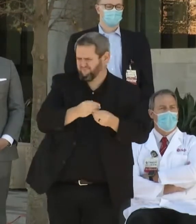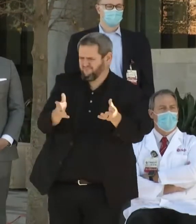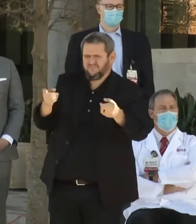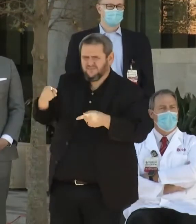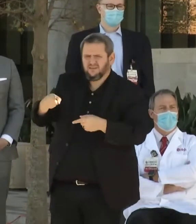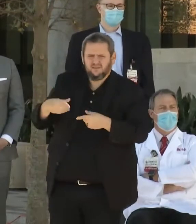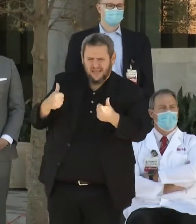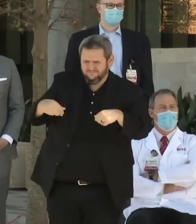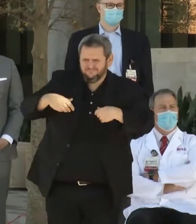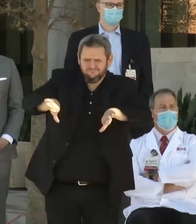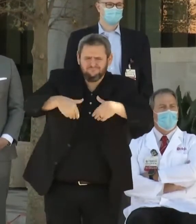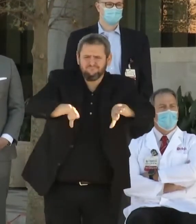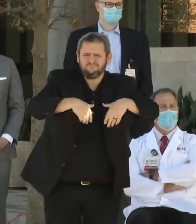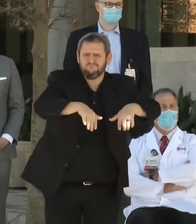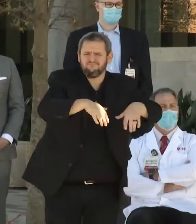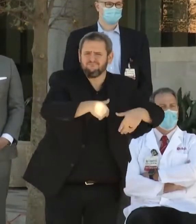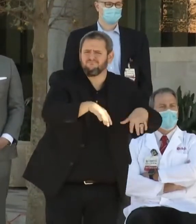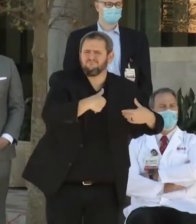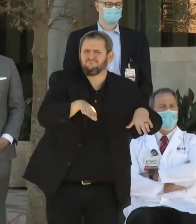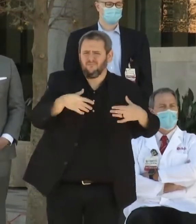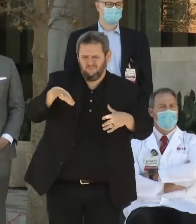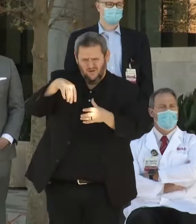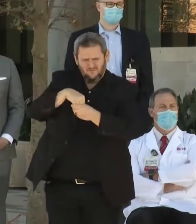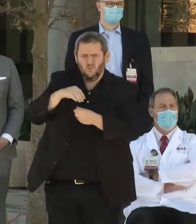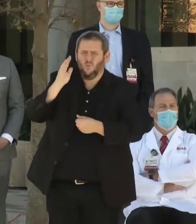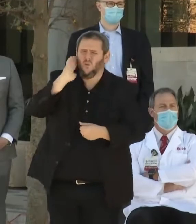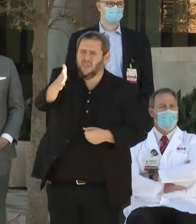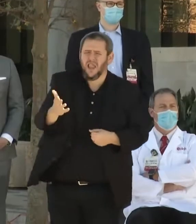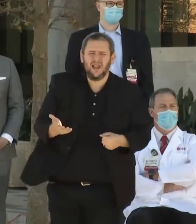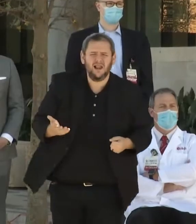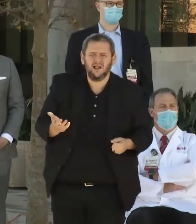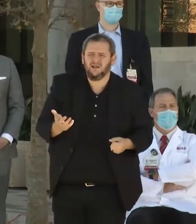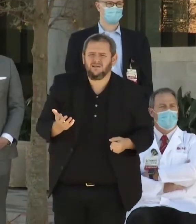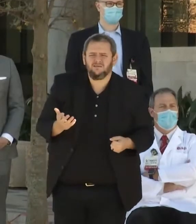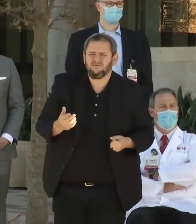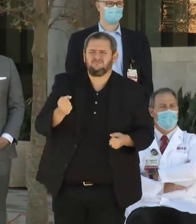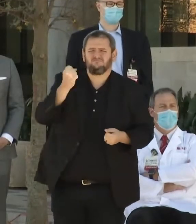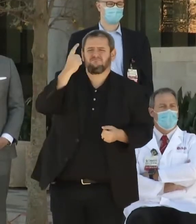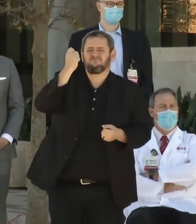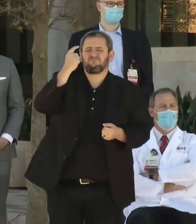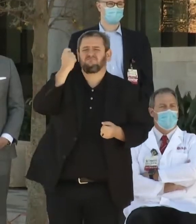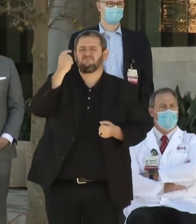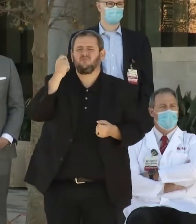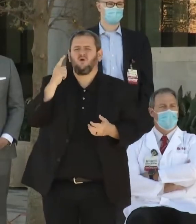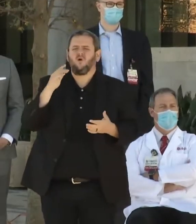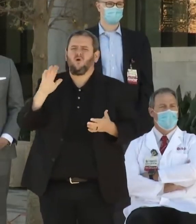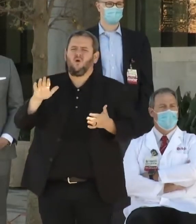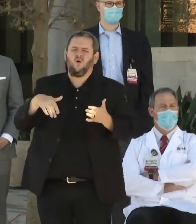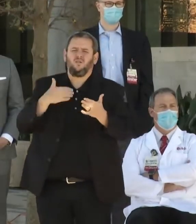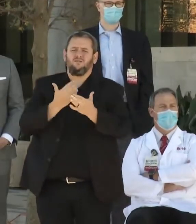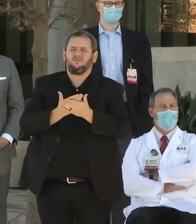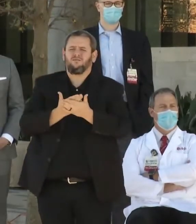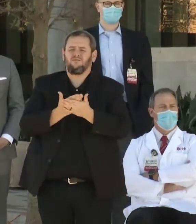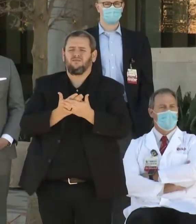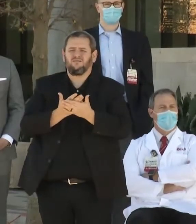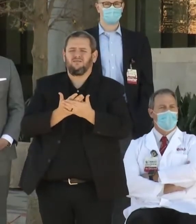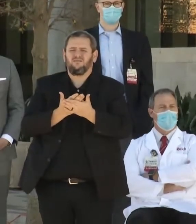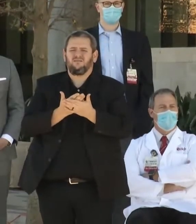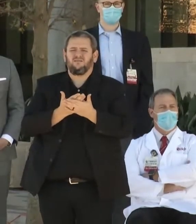effort. I think we can make this happen, but it will be a public health effort unlike anything we have seen before.